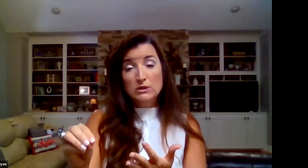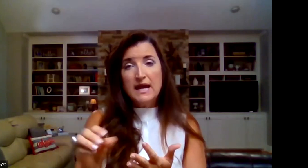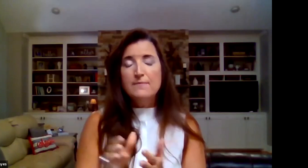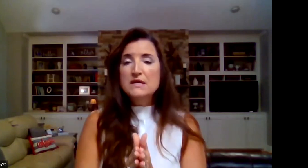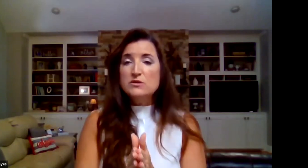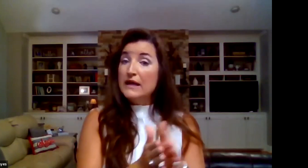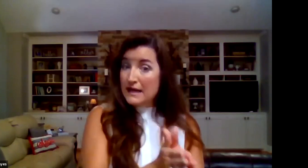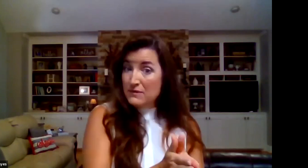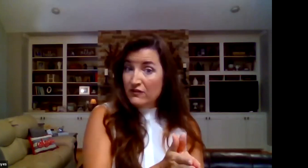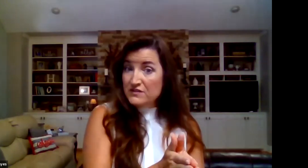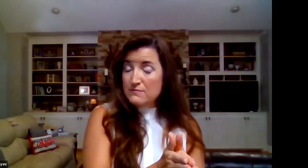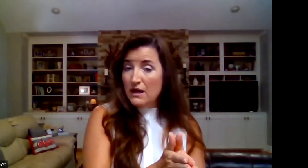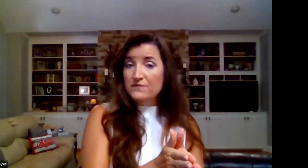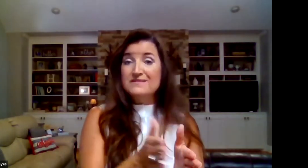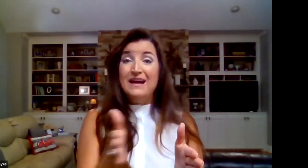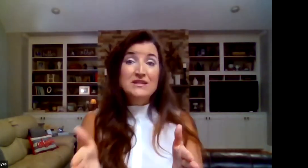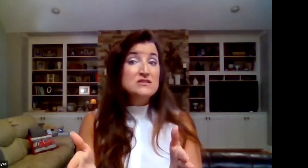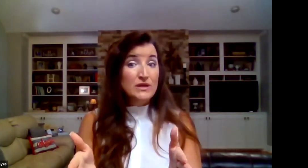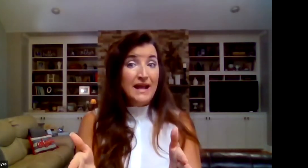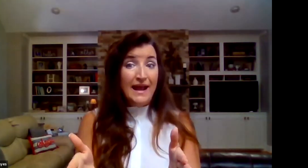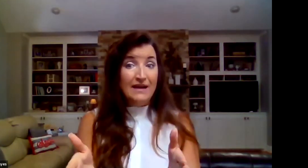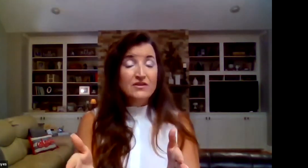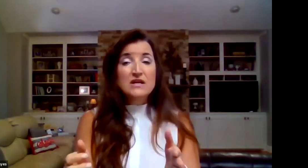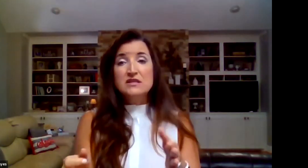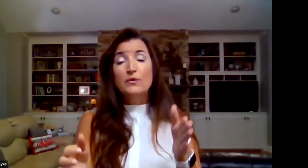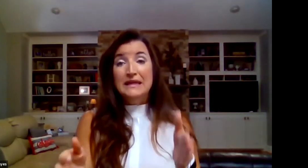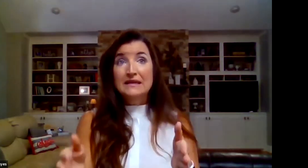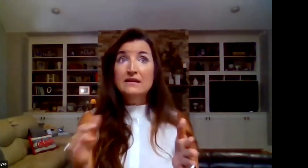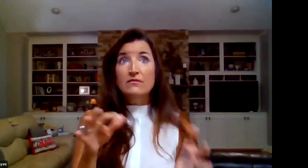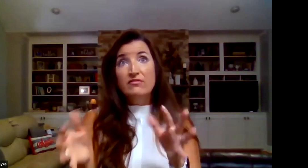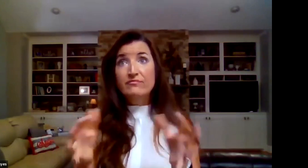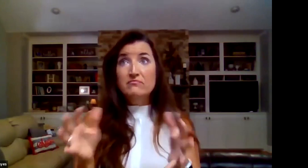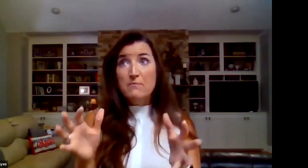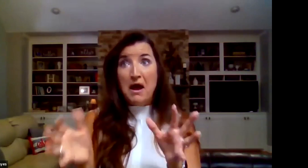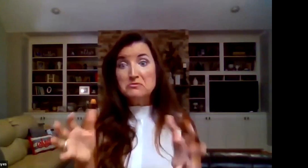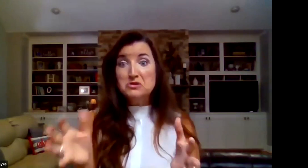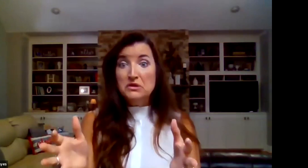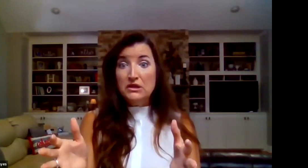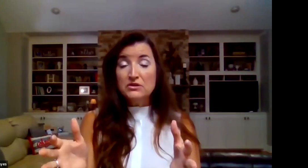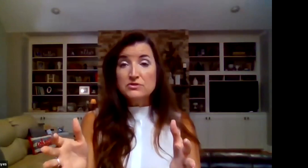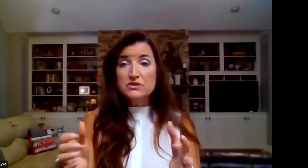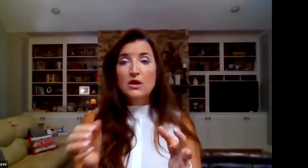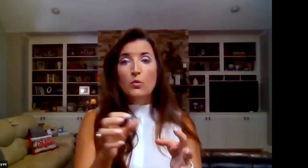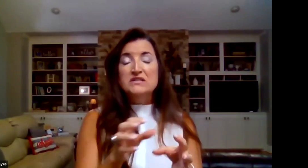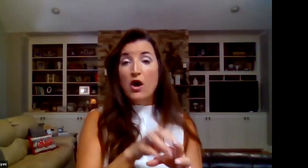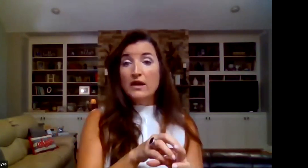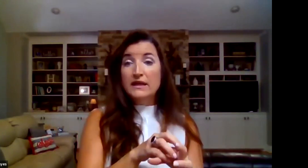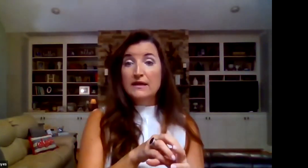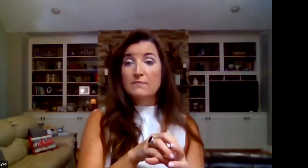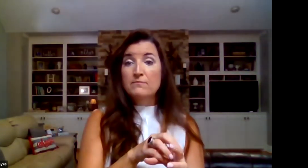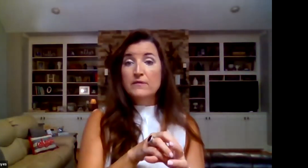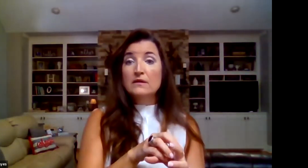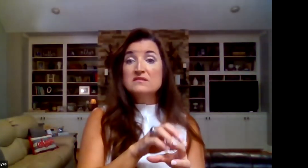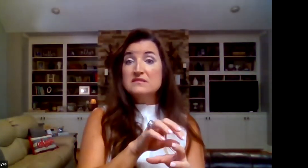spent a long time. So I got him at 15 months. Now he's 3.5. So in about 2 years, we